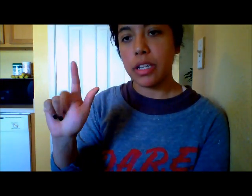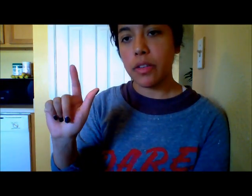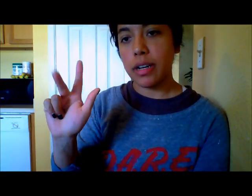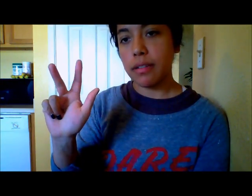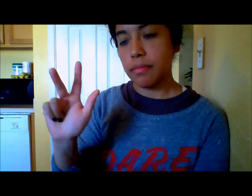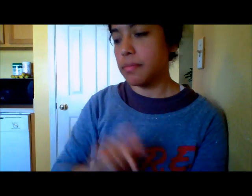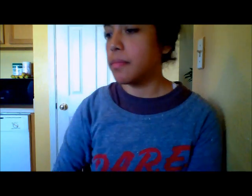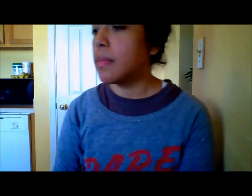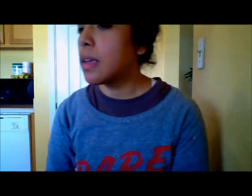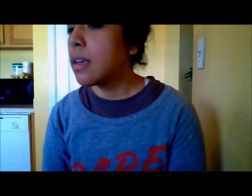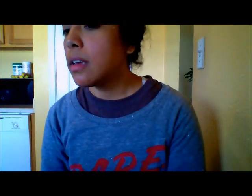23.